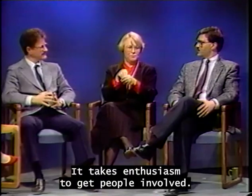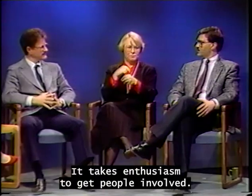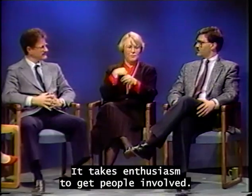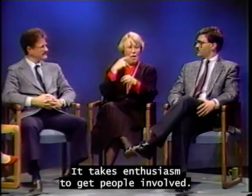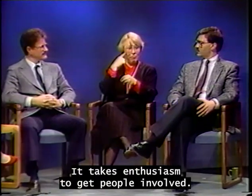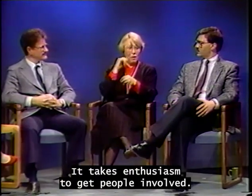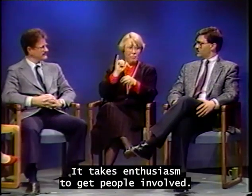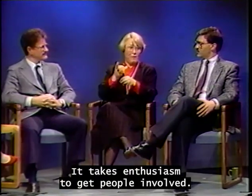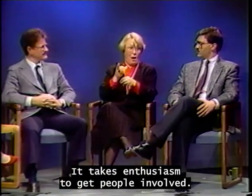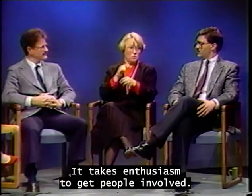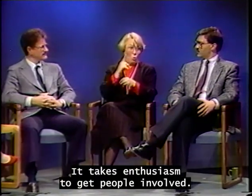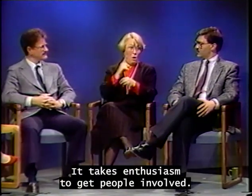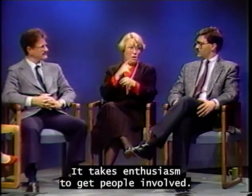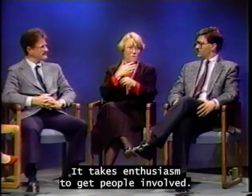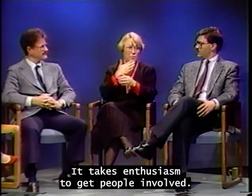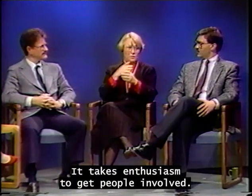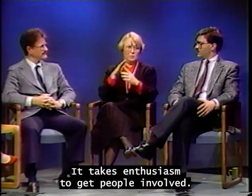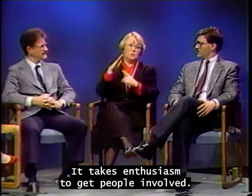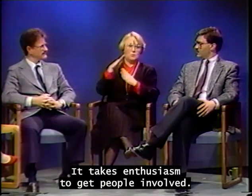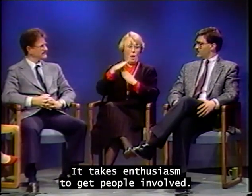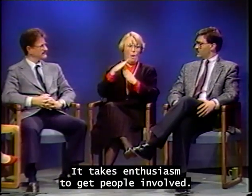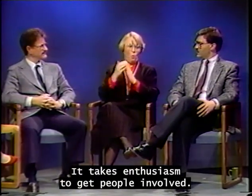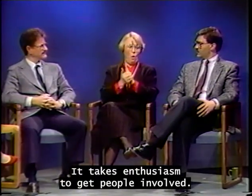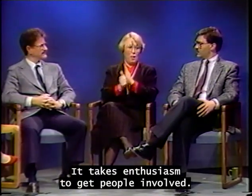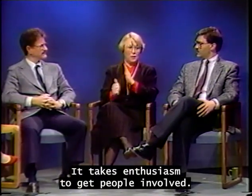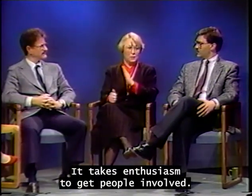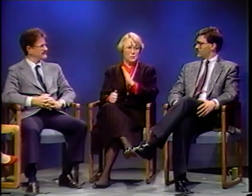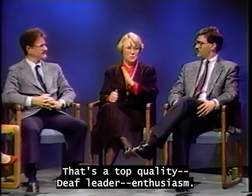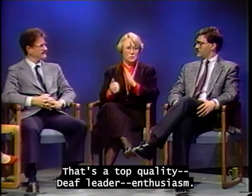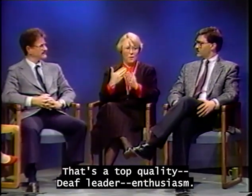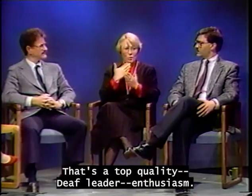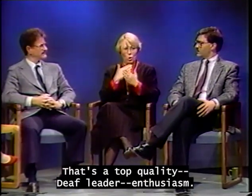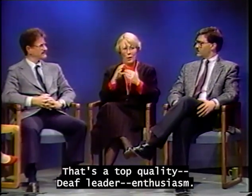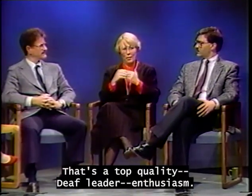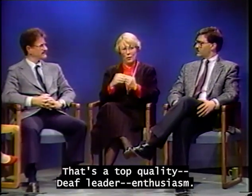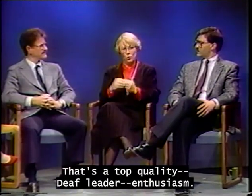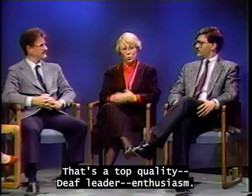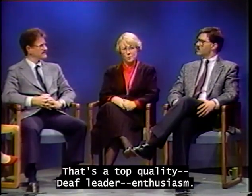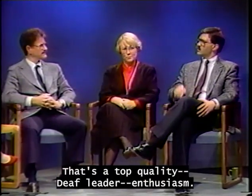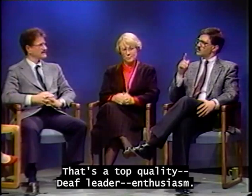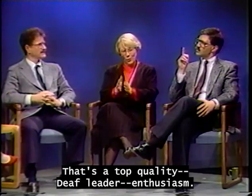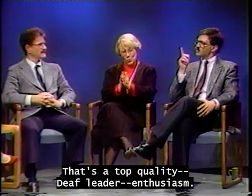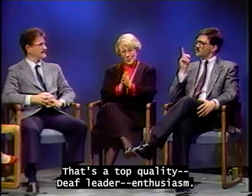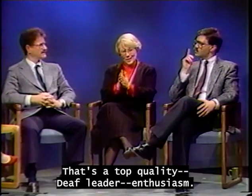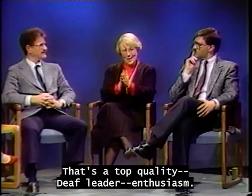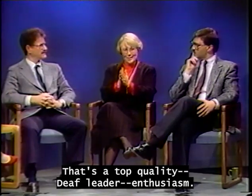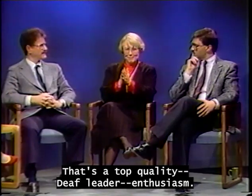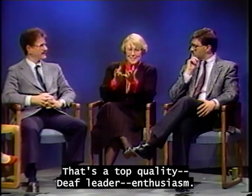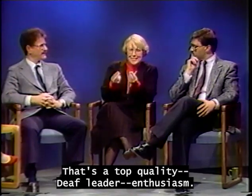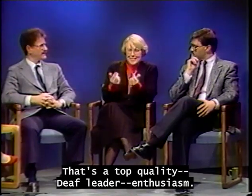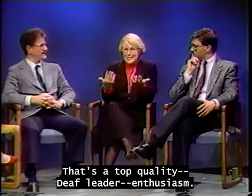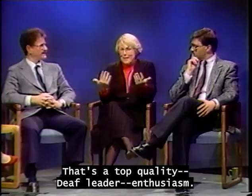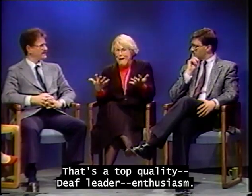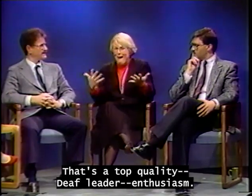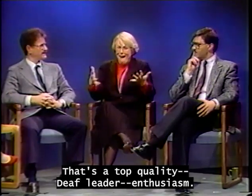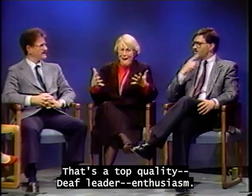It takes enthusiasm to get people involved. That's a top quality deaf leader, enthusiasm.